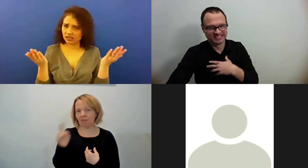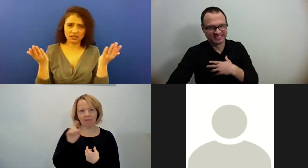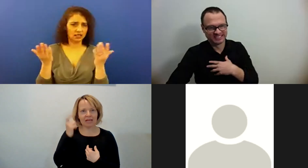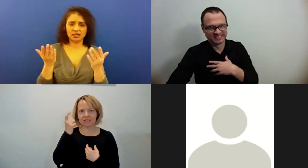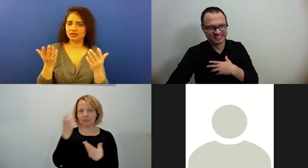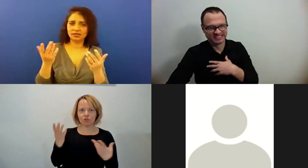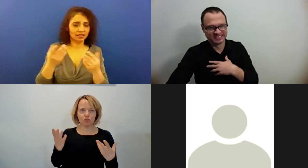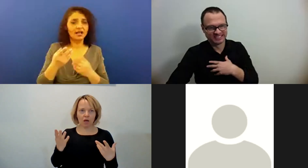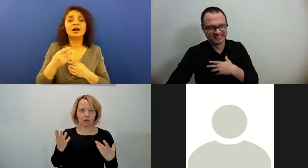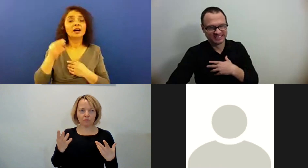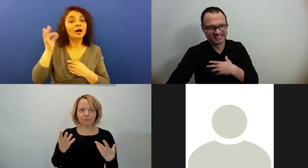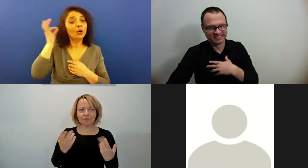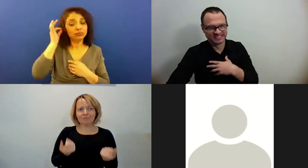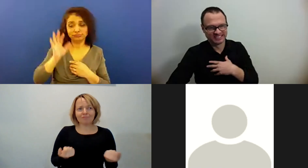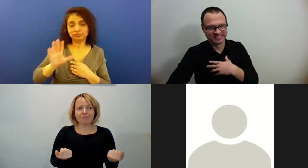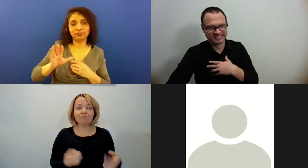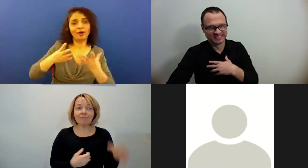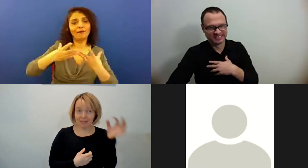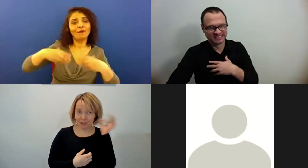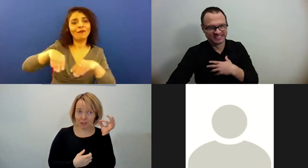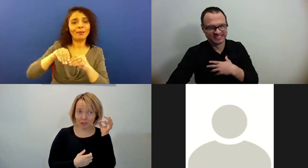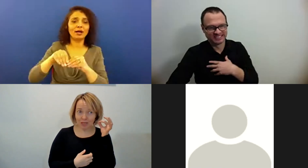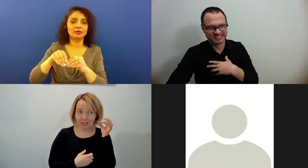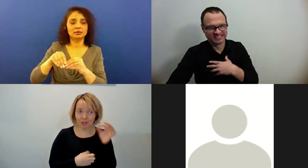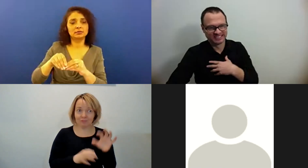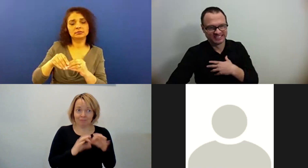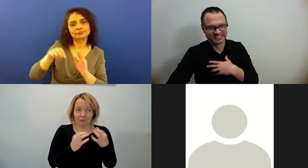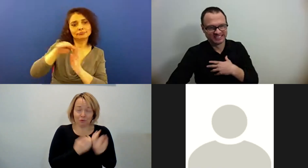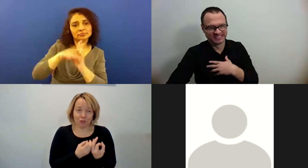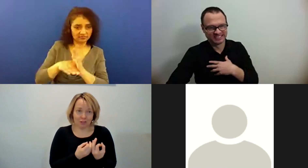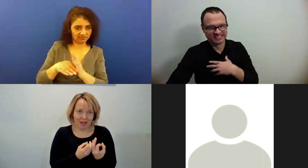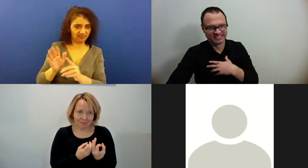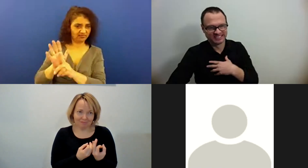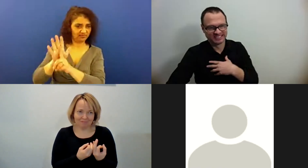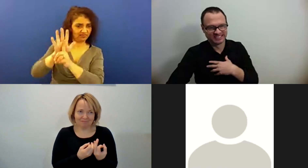She wasn't aware of herself as a deaf Roma woman.